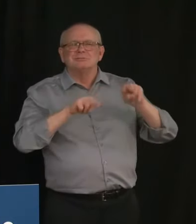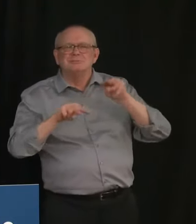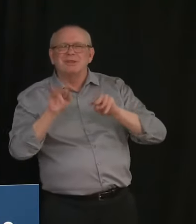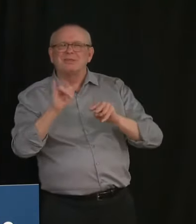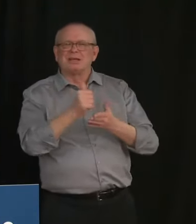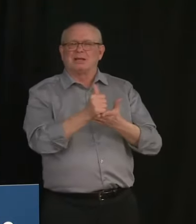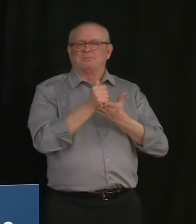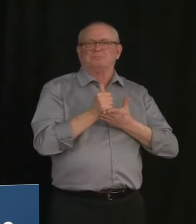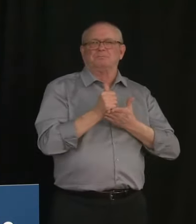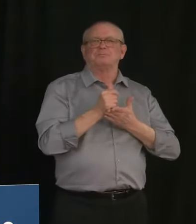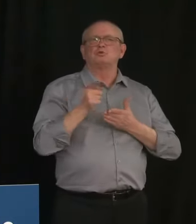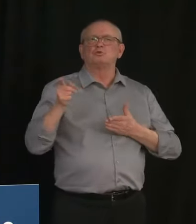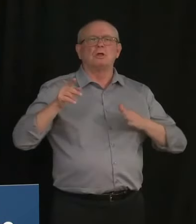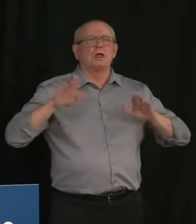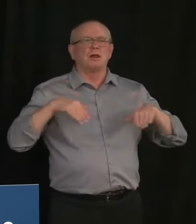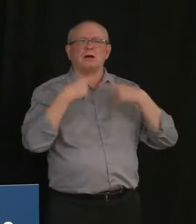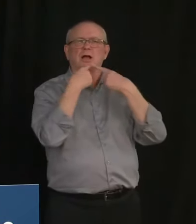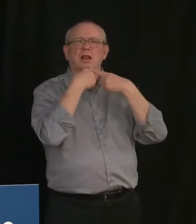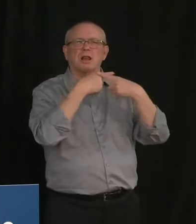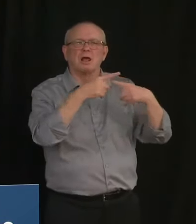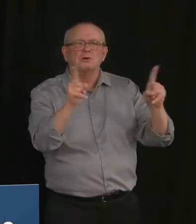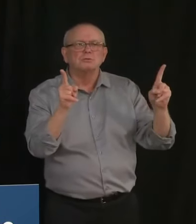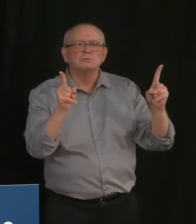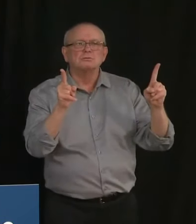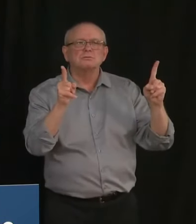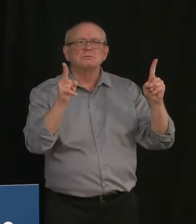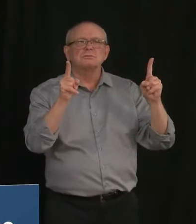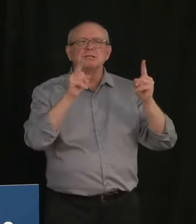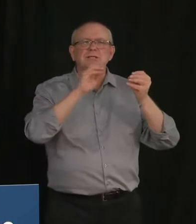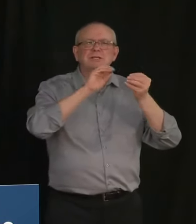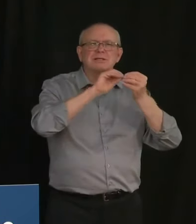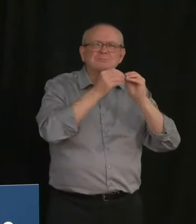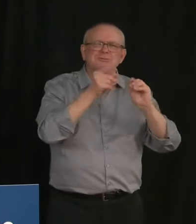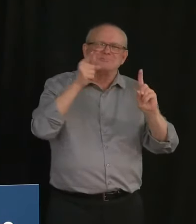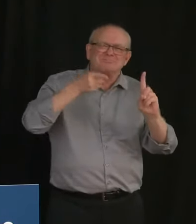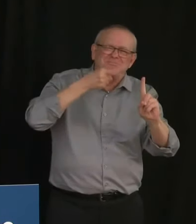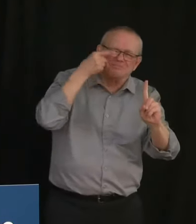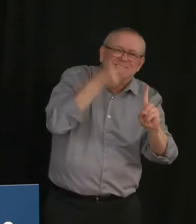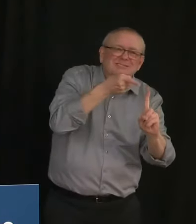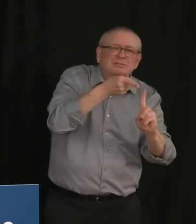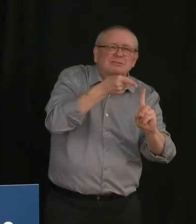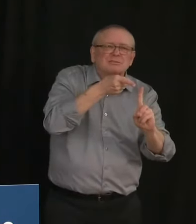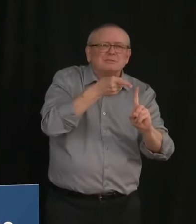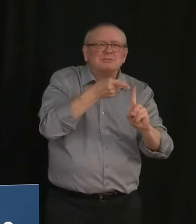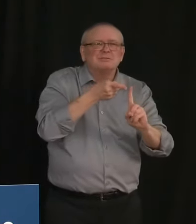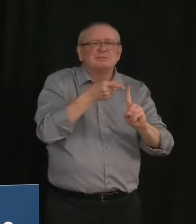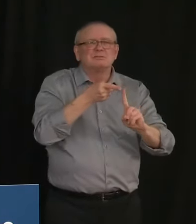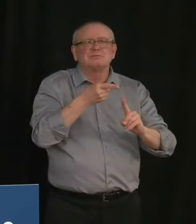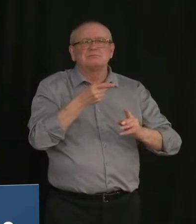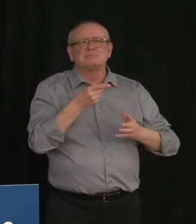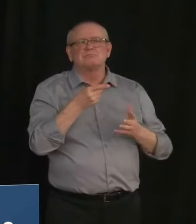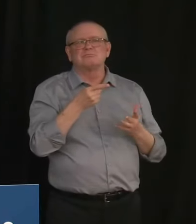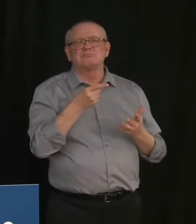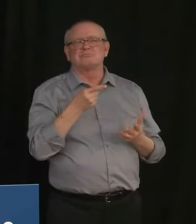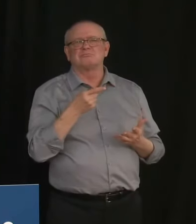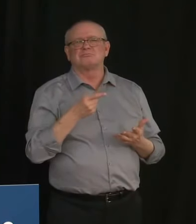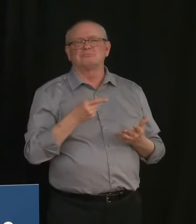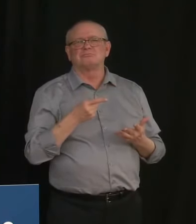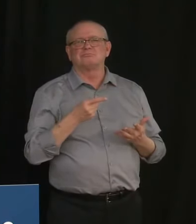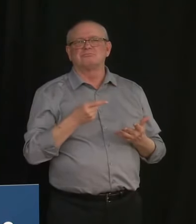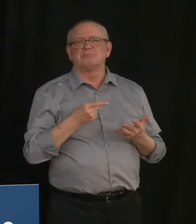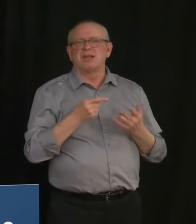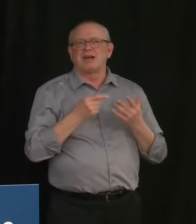about how those will come into play. So what are the specific benchmarks for those indicators that would see a pause or a step backward in the roadmap? And if